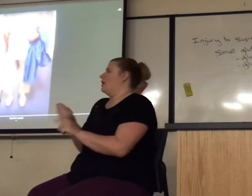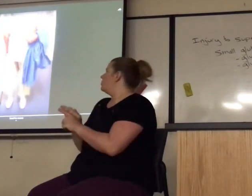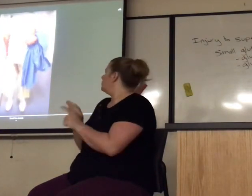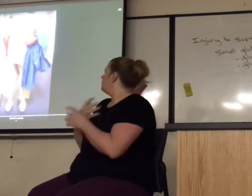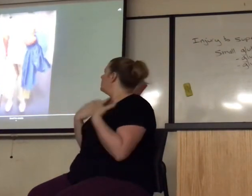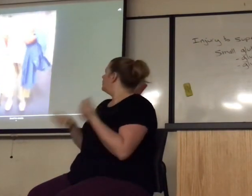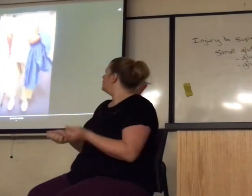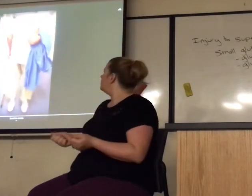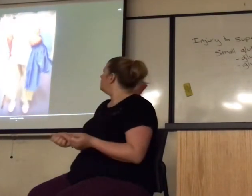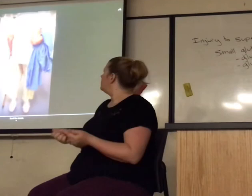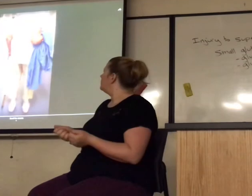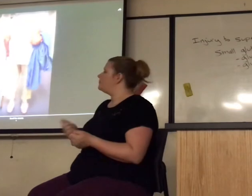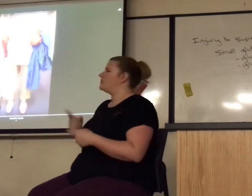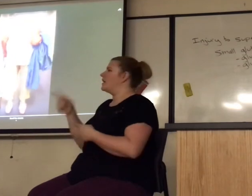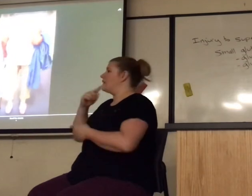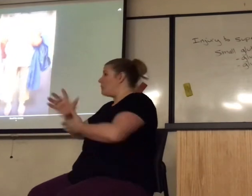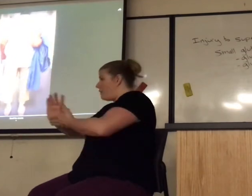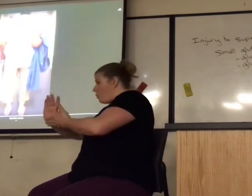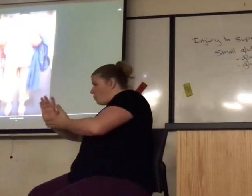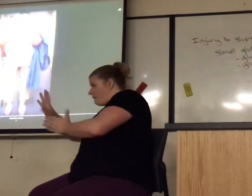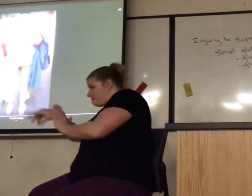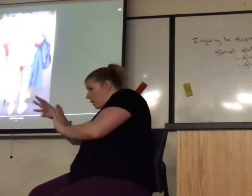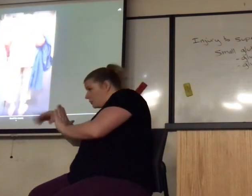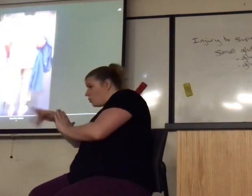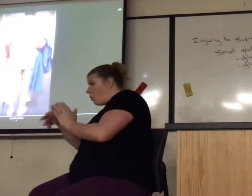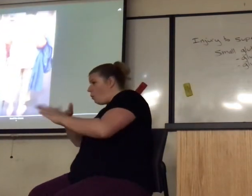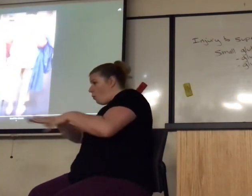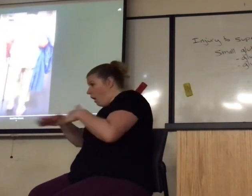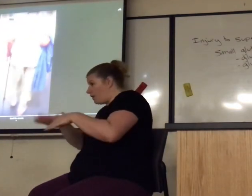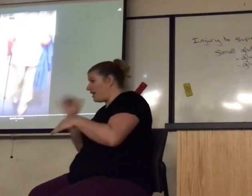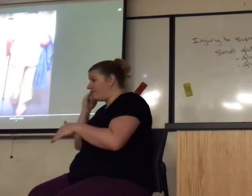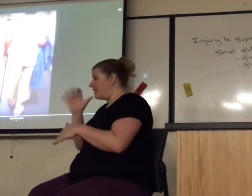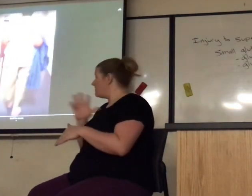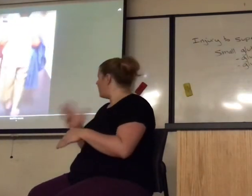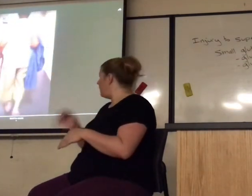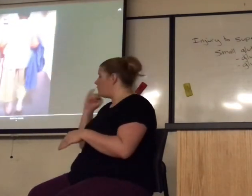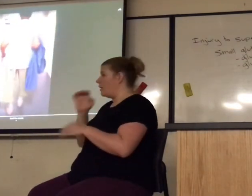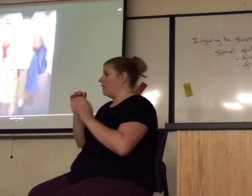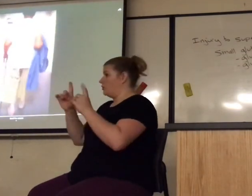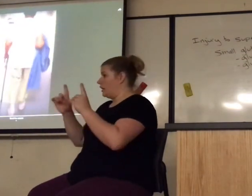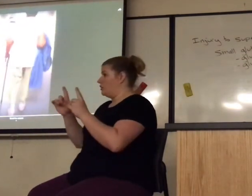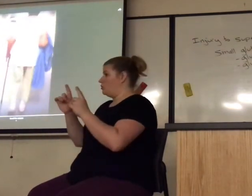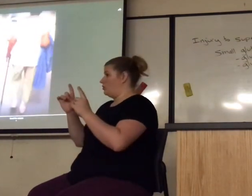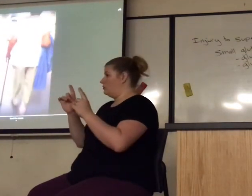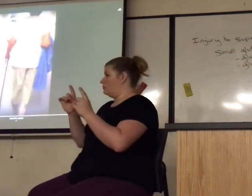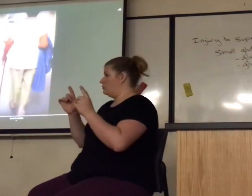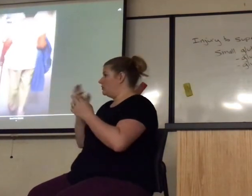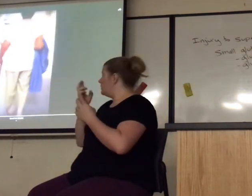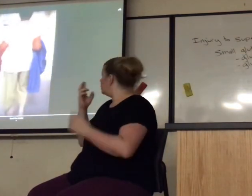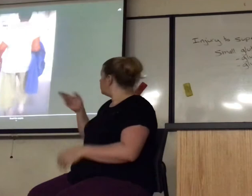Just gonna film you walk, if that's okay, just for educational purposes. Okay. No, it's good.